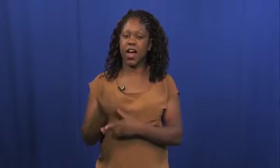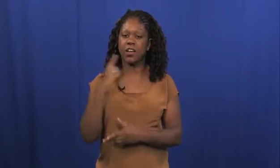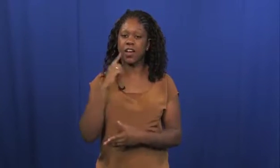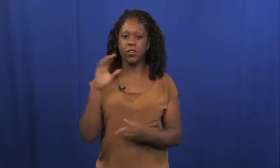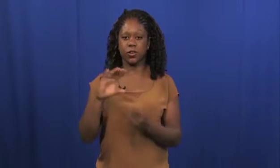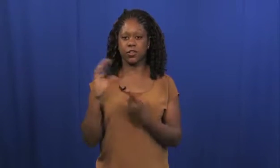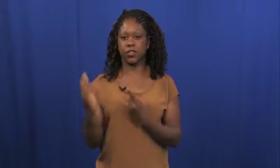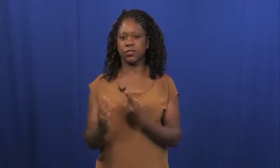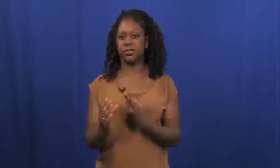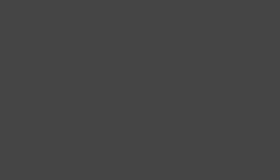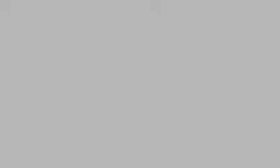deaf culture.